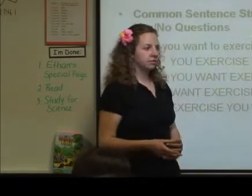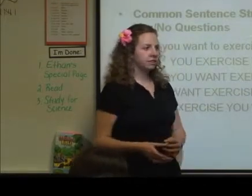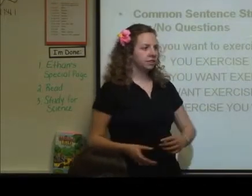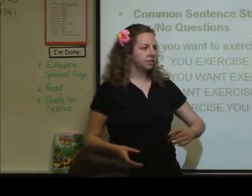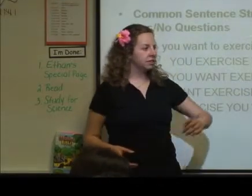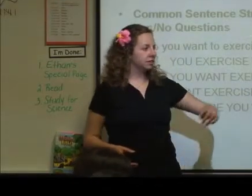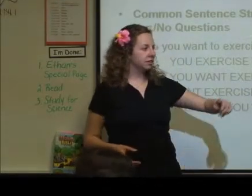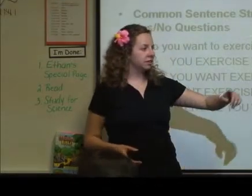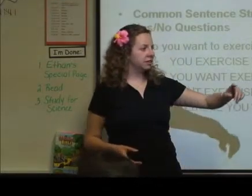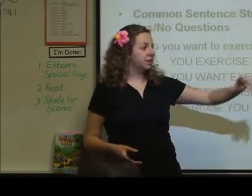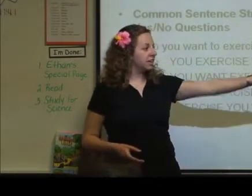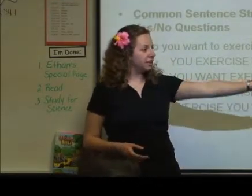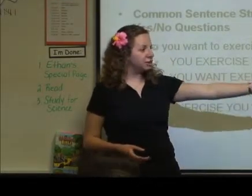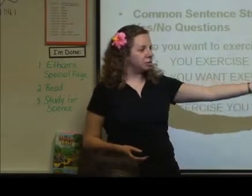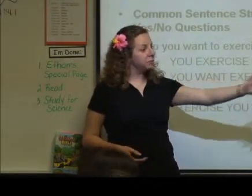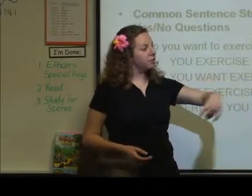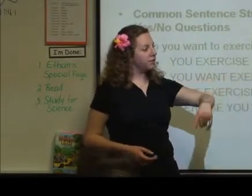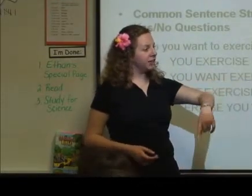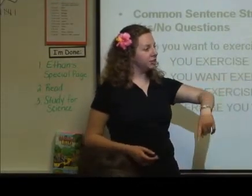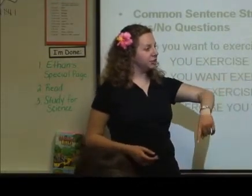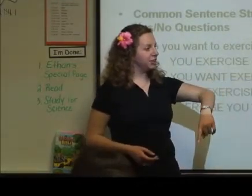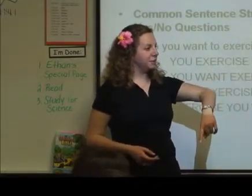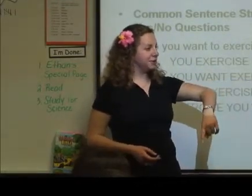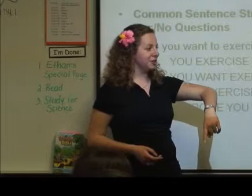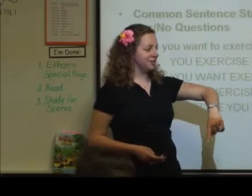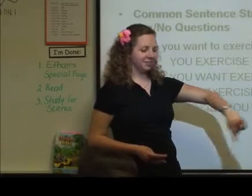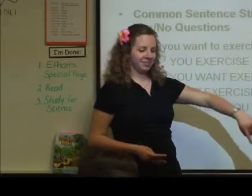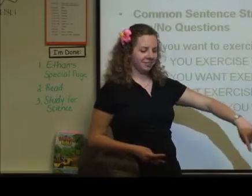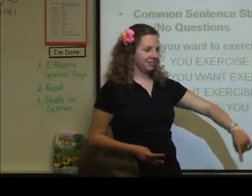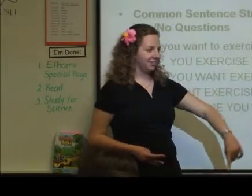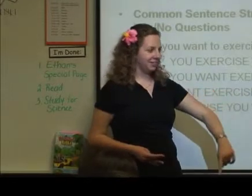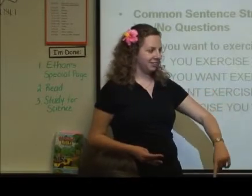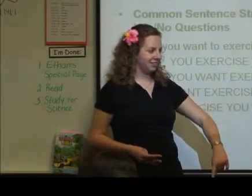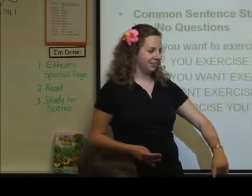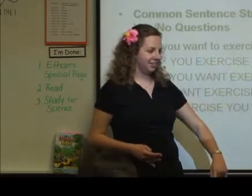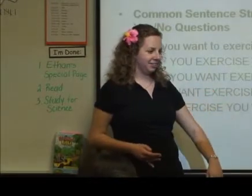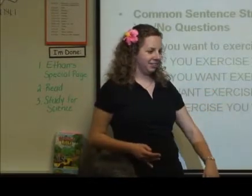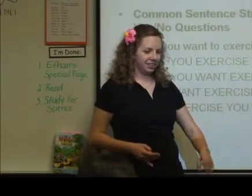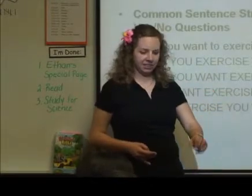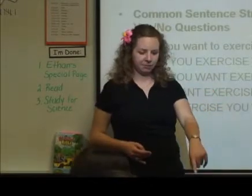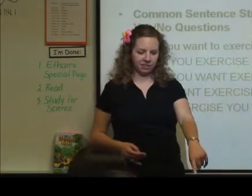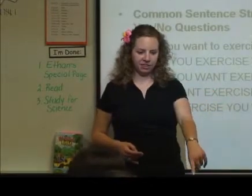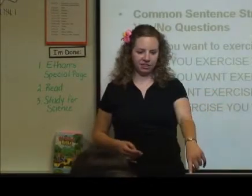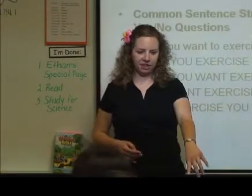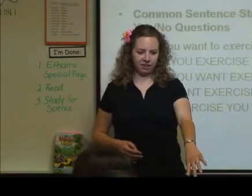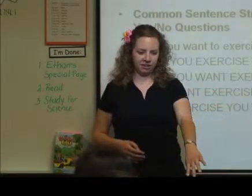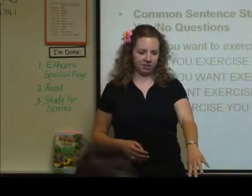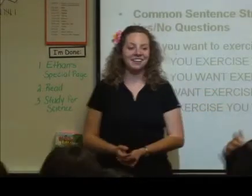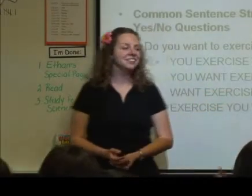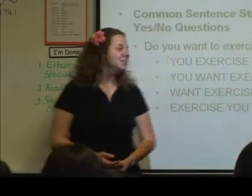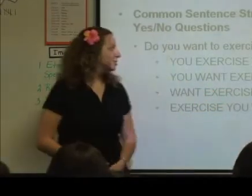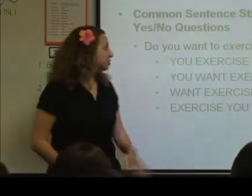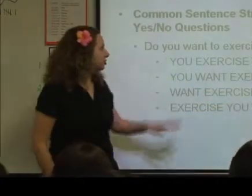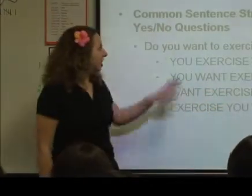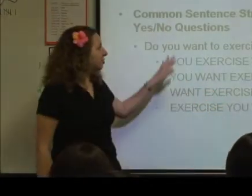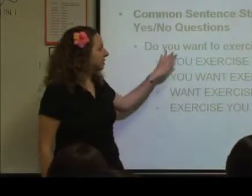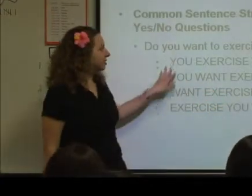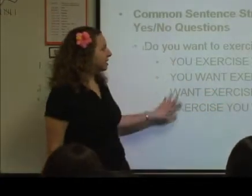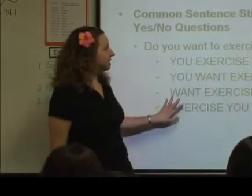Maybe have some. Yeah, do you want to move over here so you get a partner? Is Mason there yet? Or? So try one of these